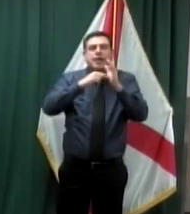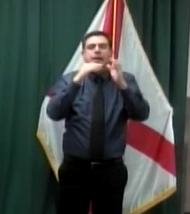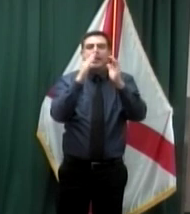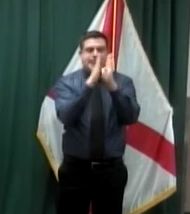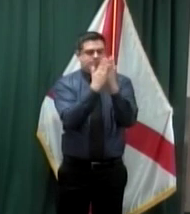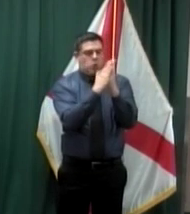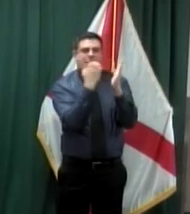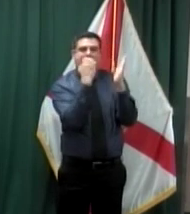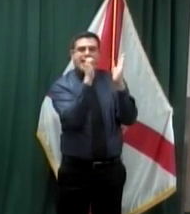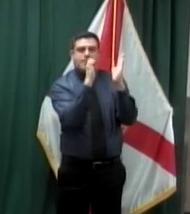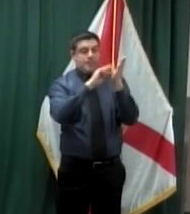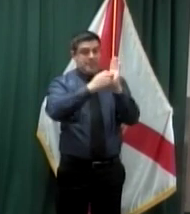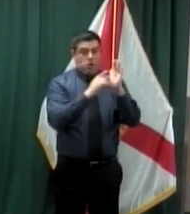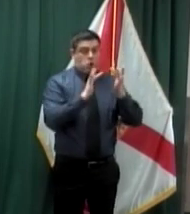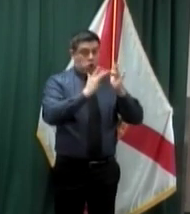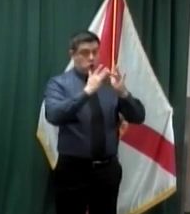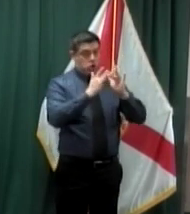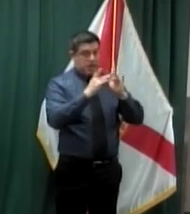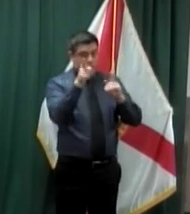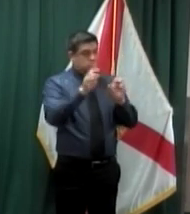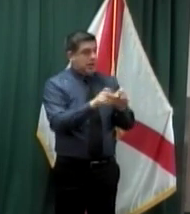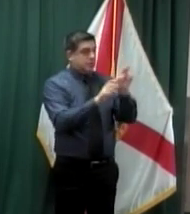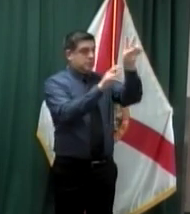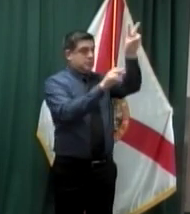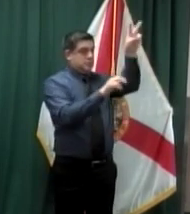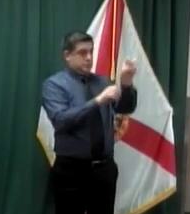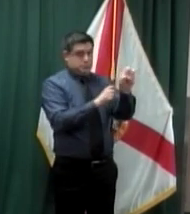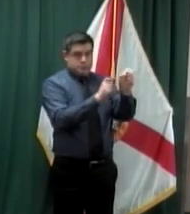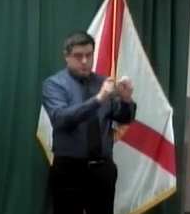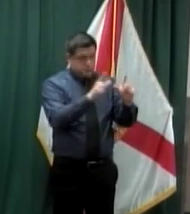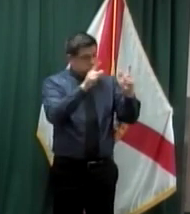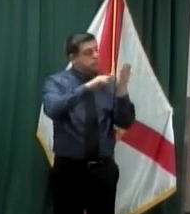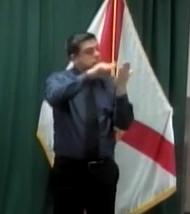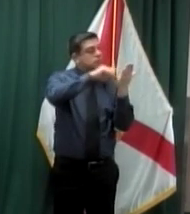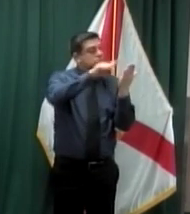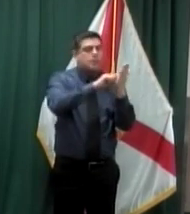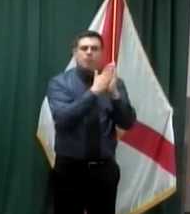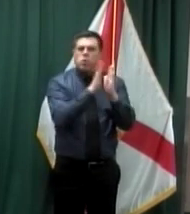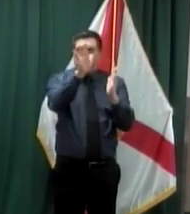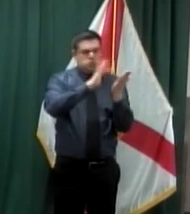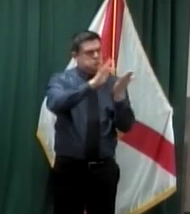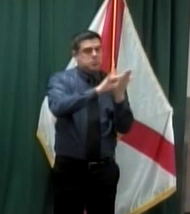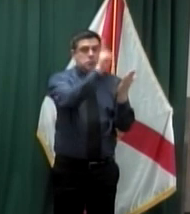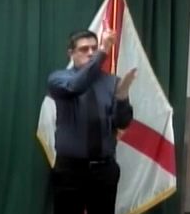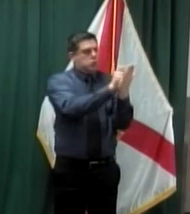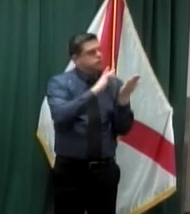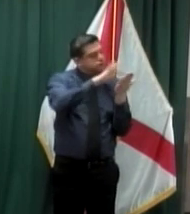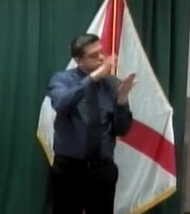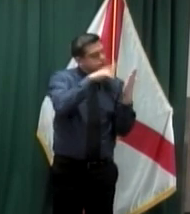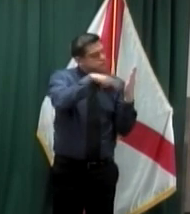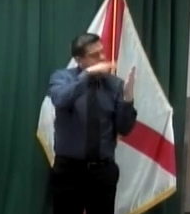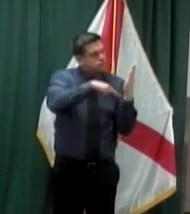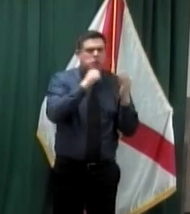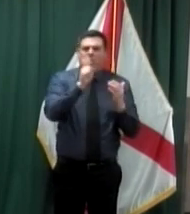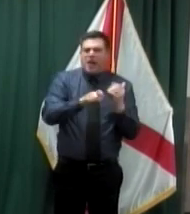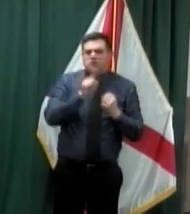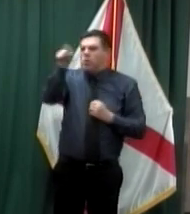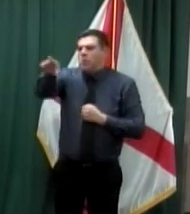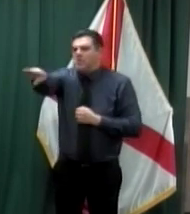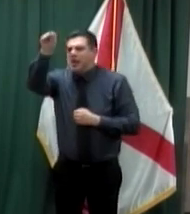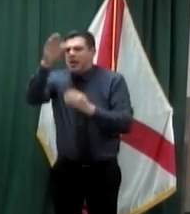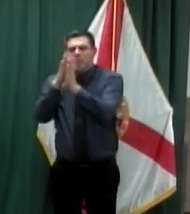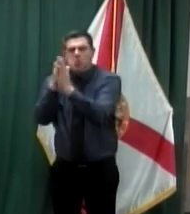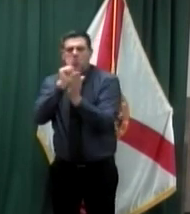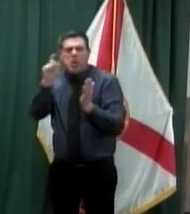online and check out that. So another good asset here in Seminole County. Our Seminole County Economic Development is getting ready to roll out a local small